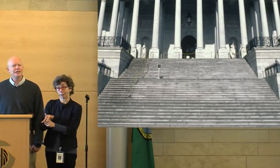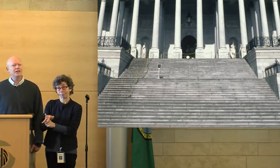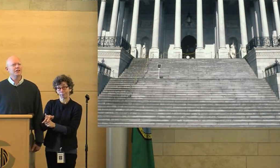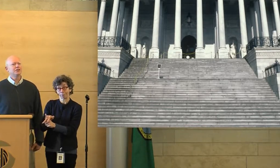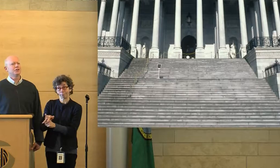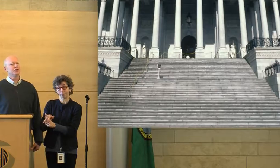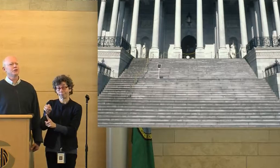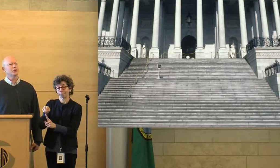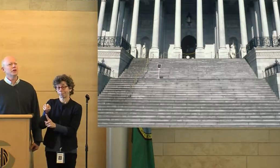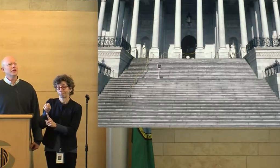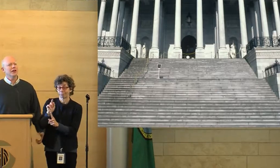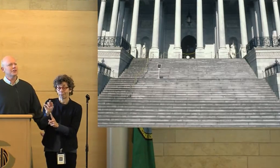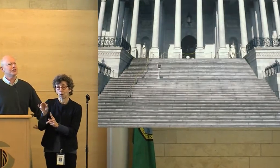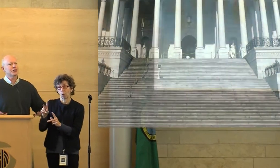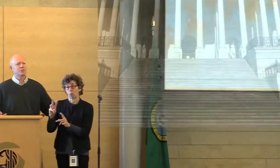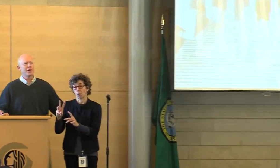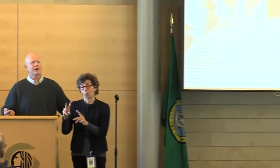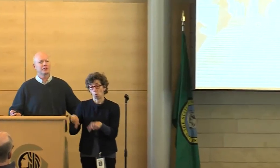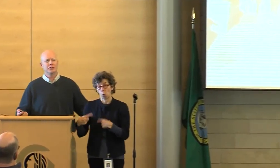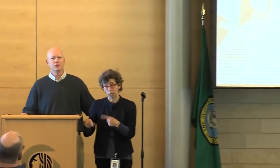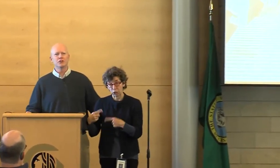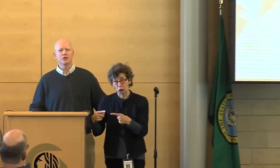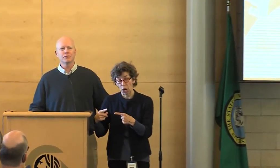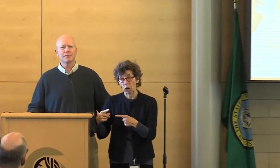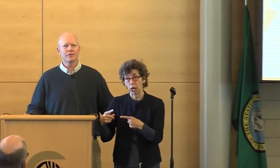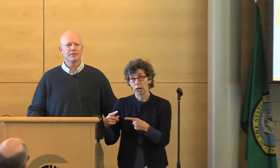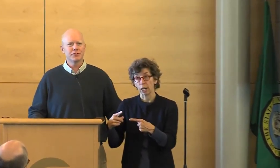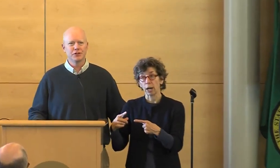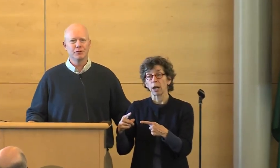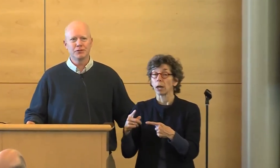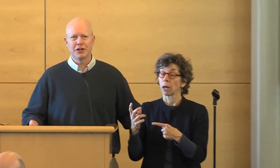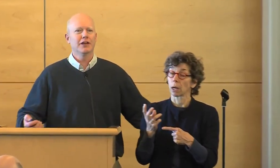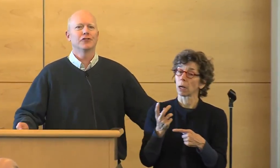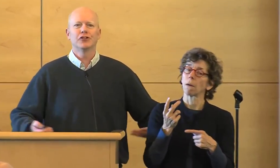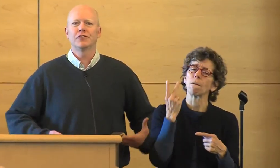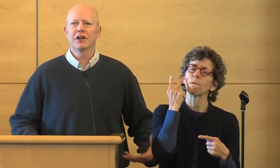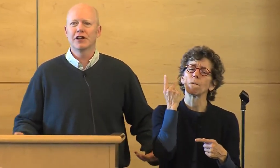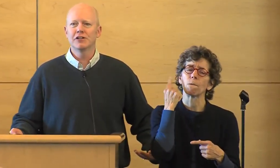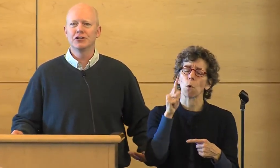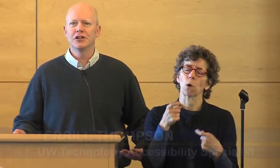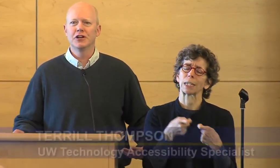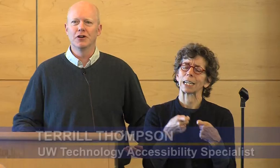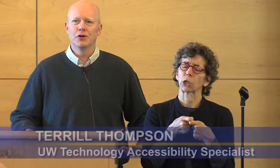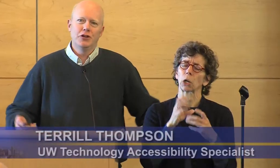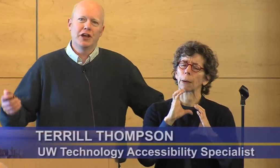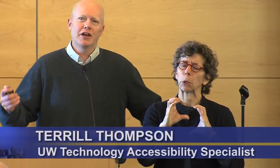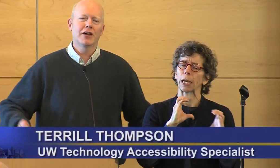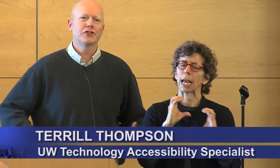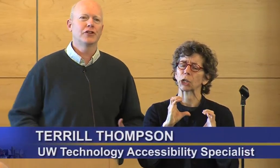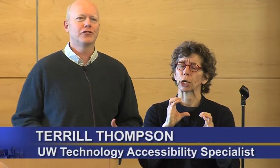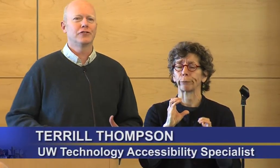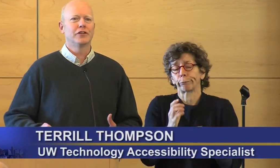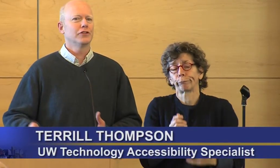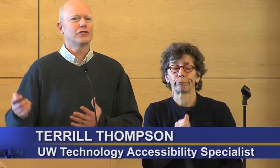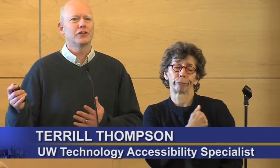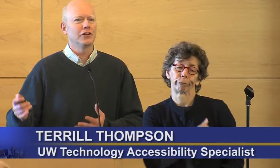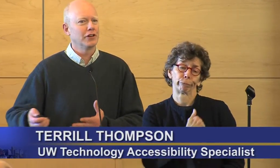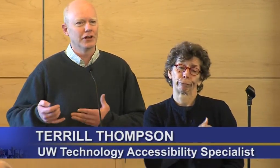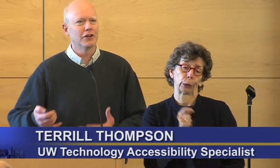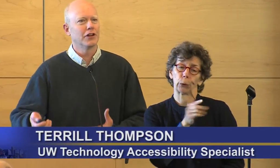So what we want to do, we're here to talk about technology and digital communications, but this same metaphor